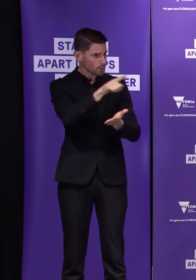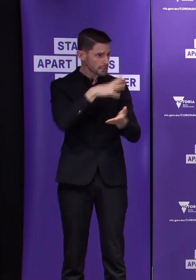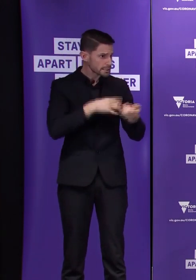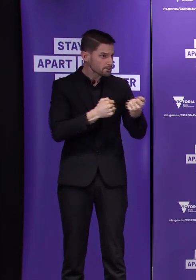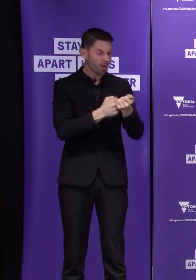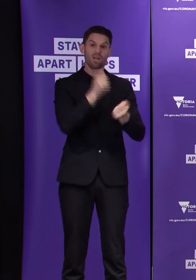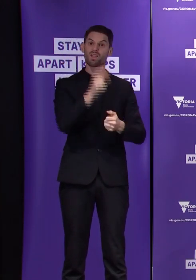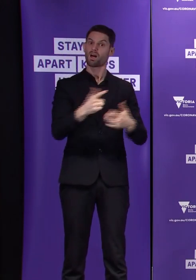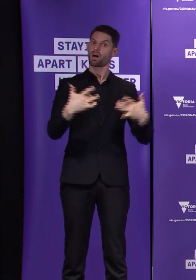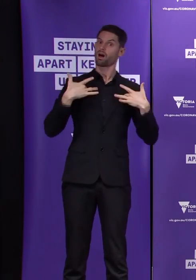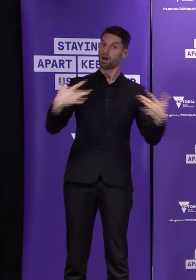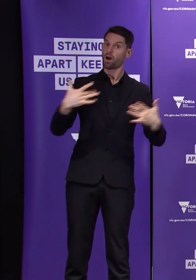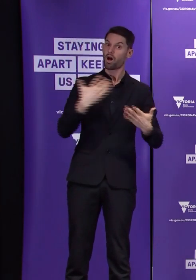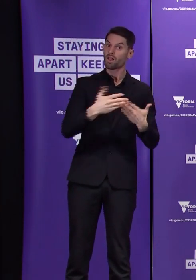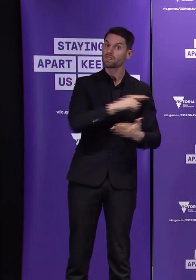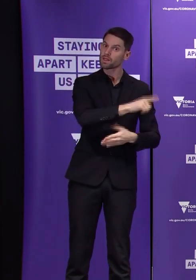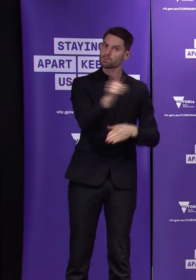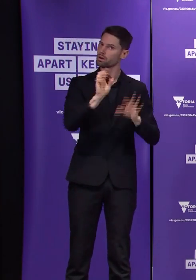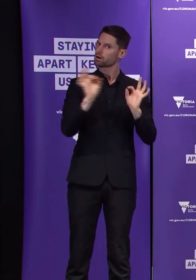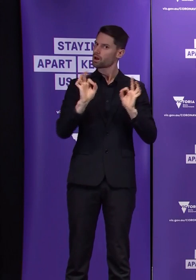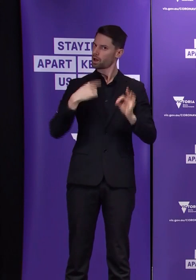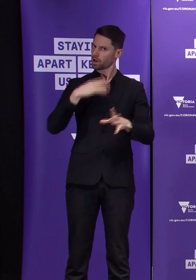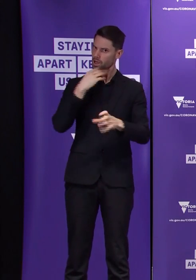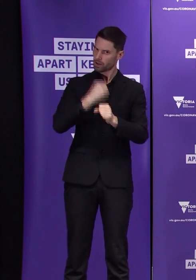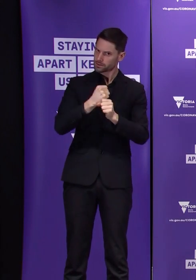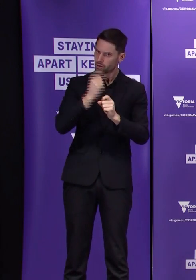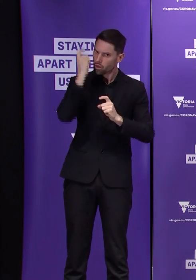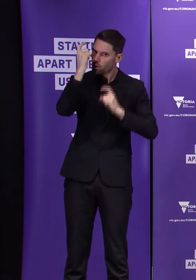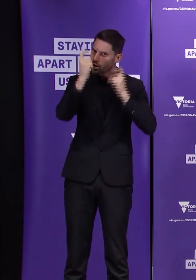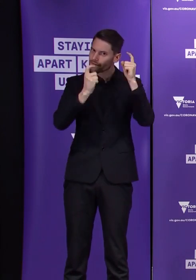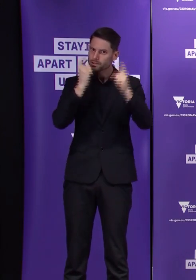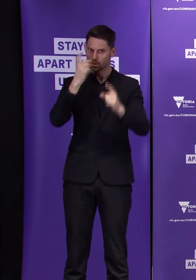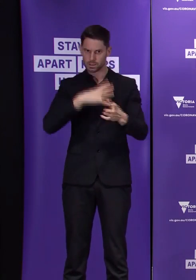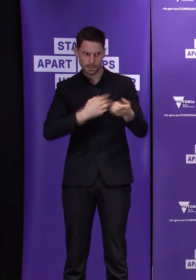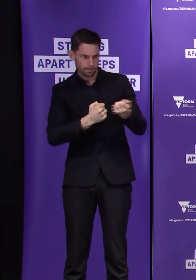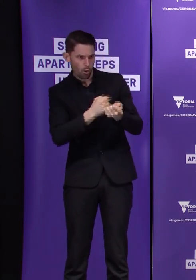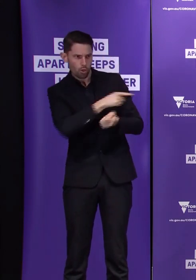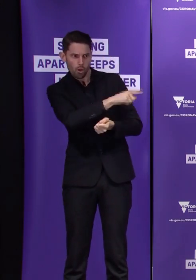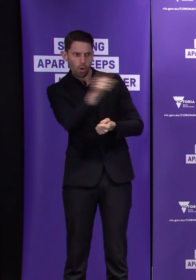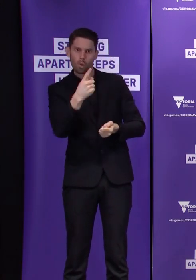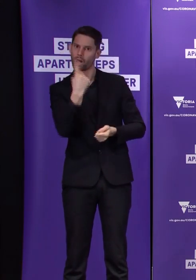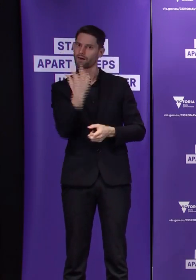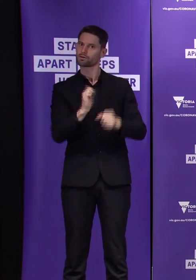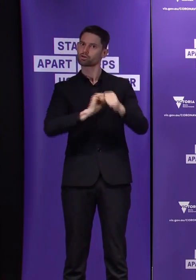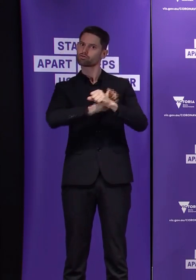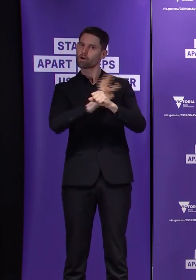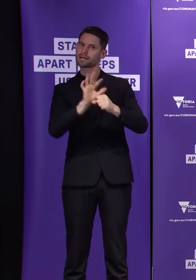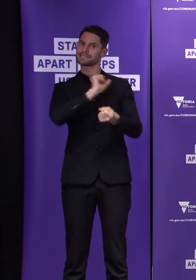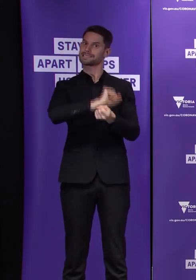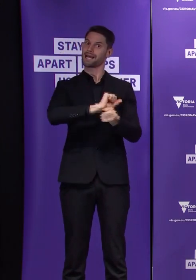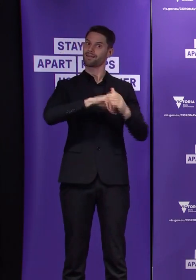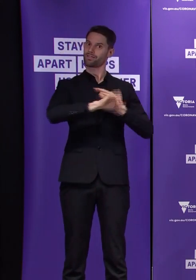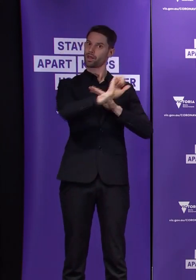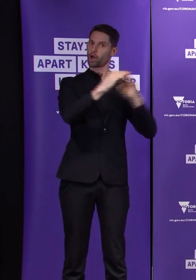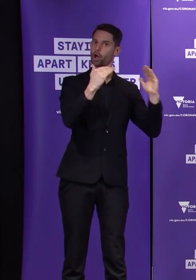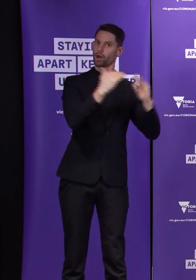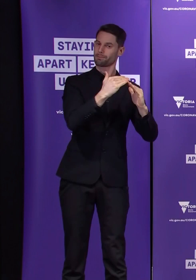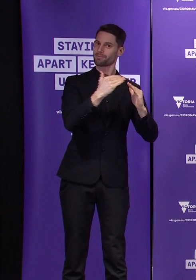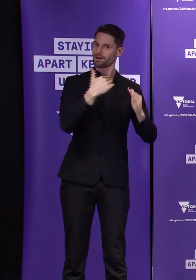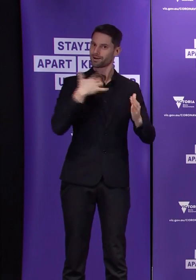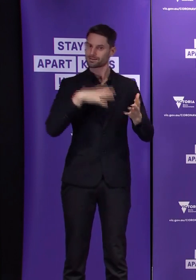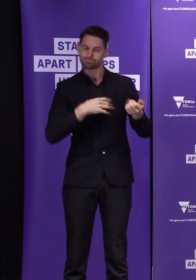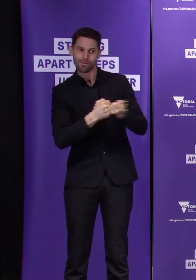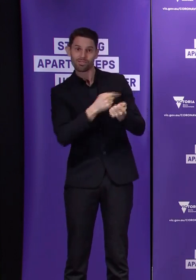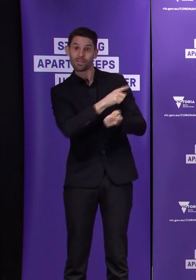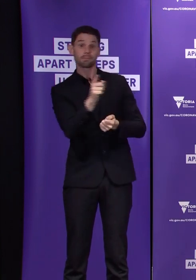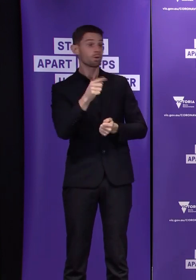that we can get you? Anything we can do for you? Let's aim for an update quite soon on that. I don't have data today,